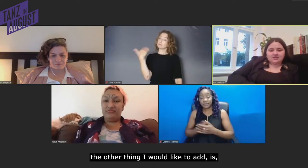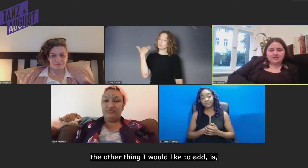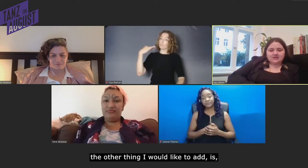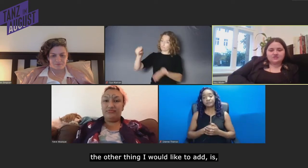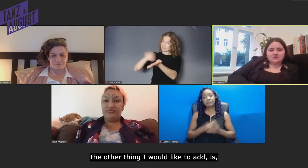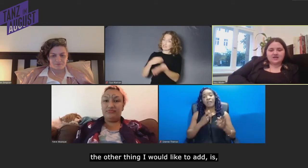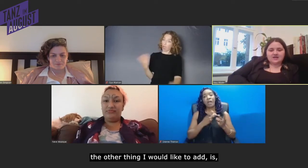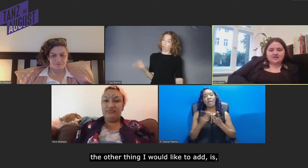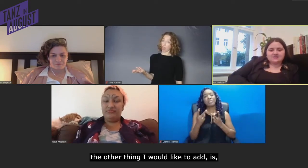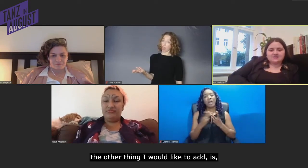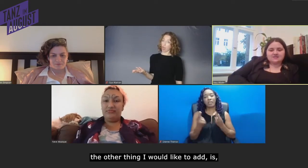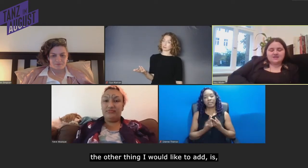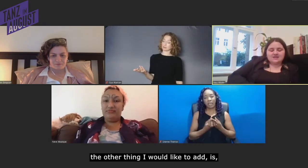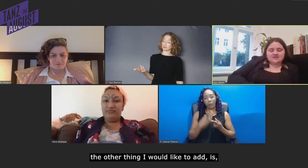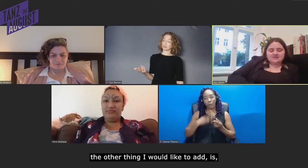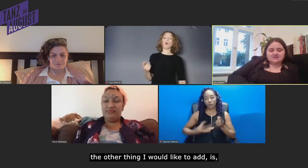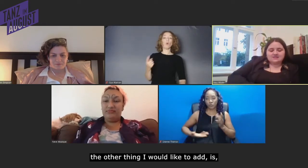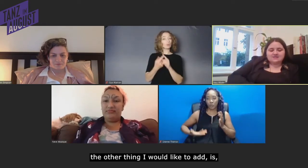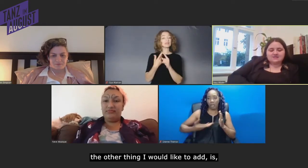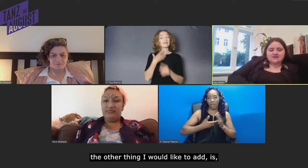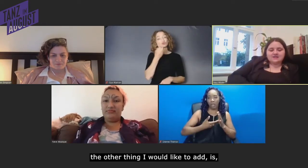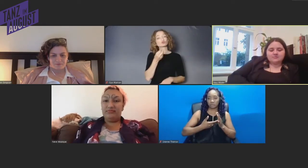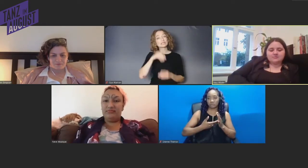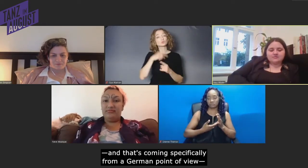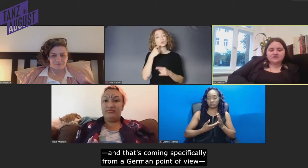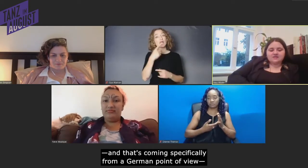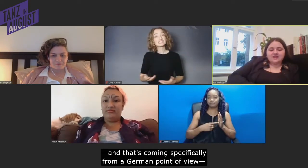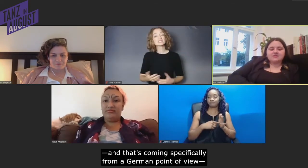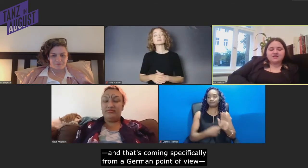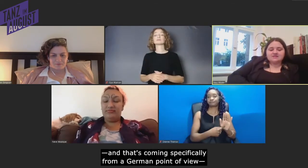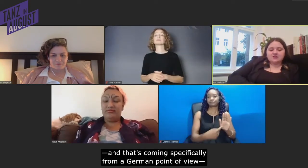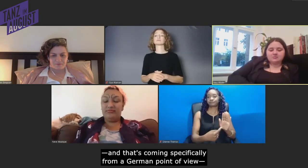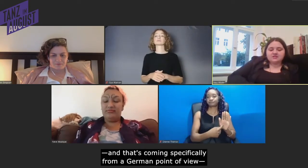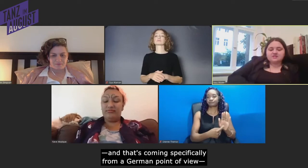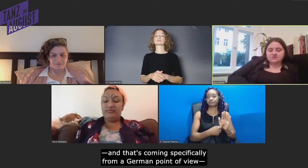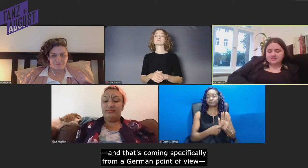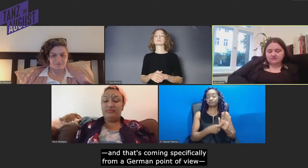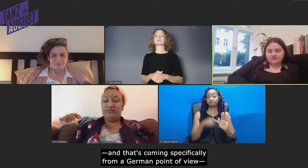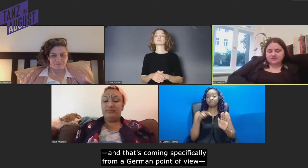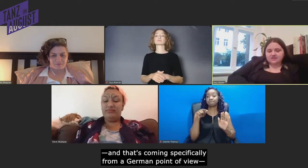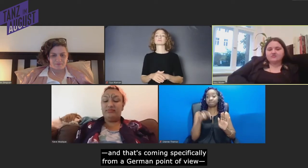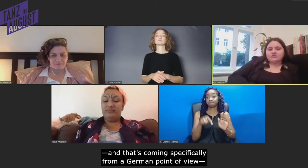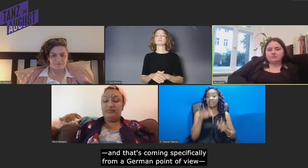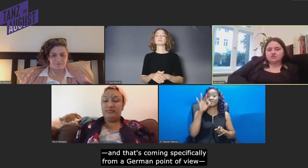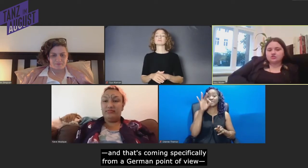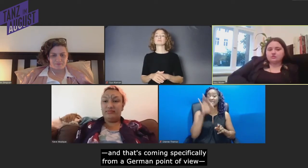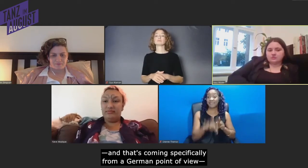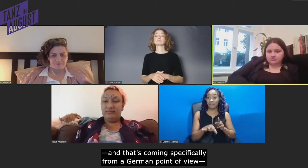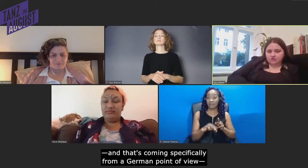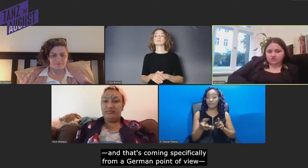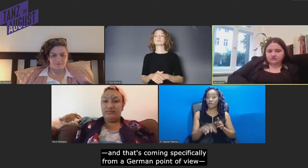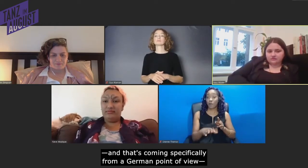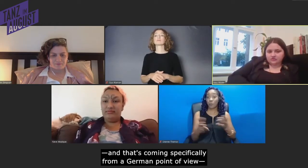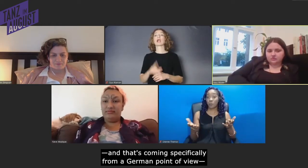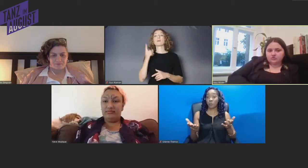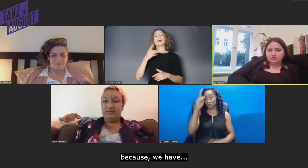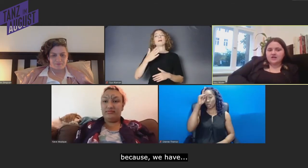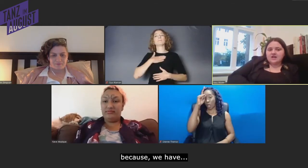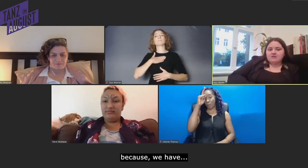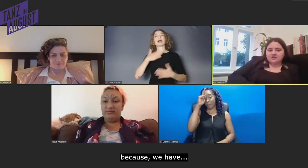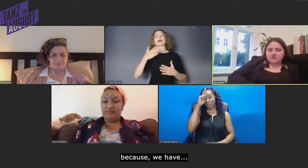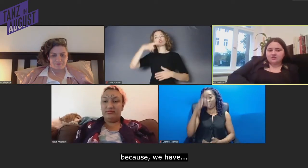would like to add is, and that's coming specifically from a German point of